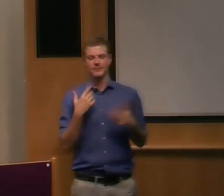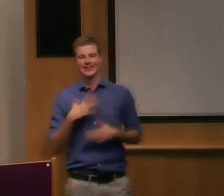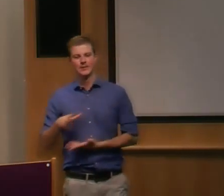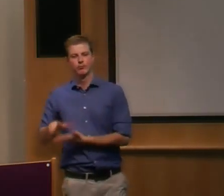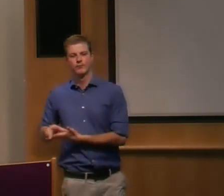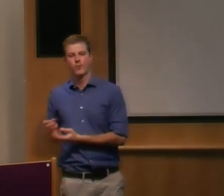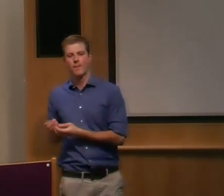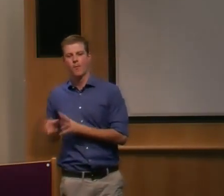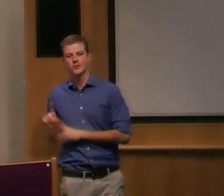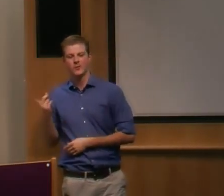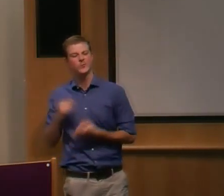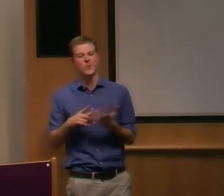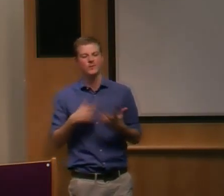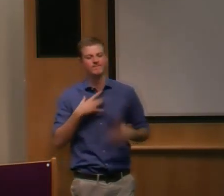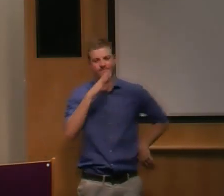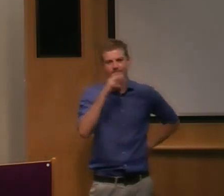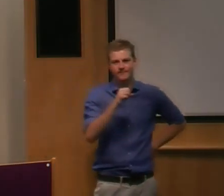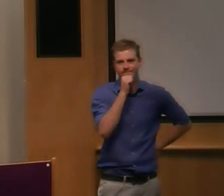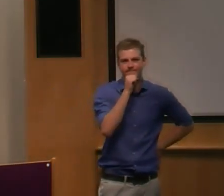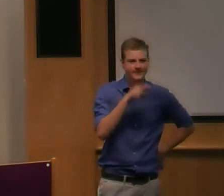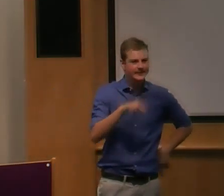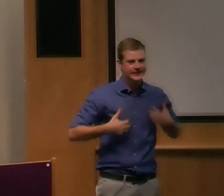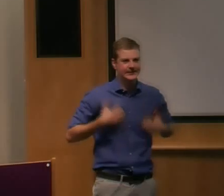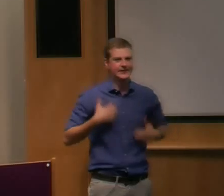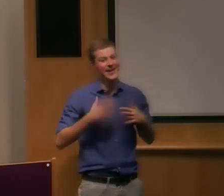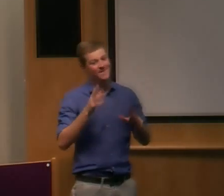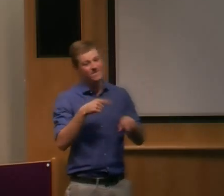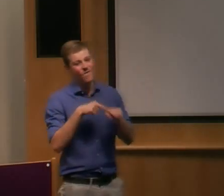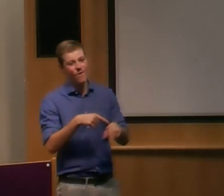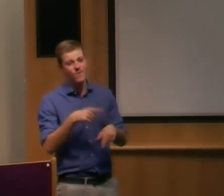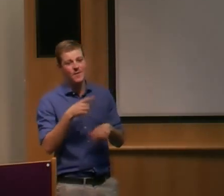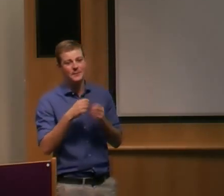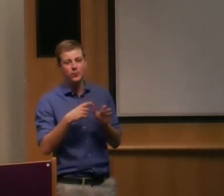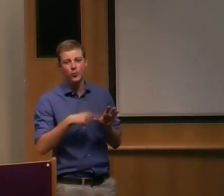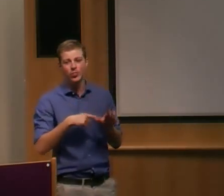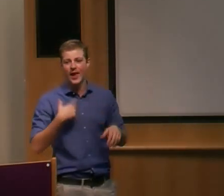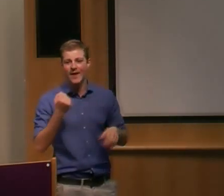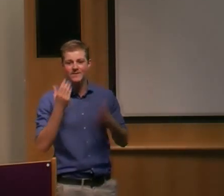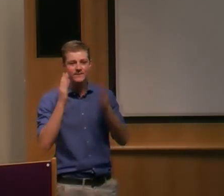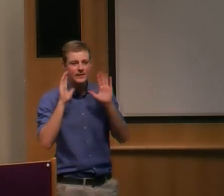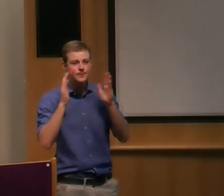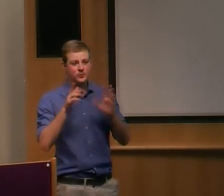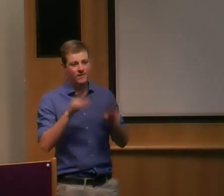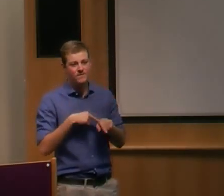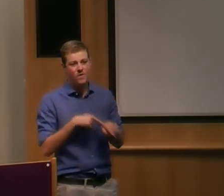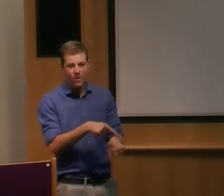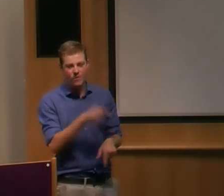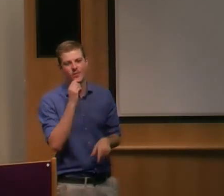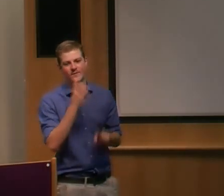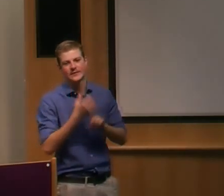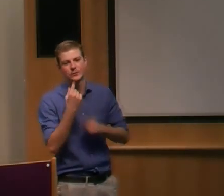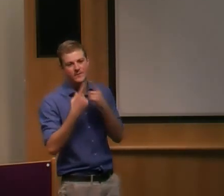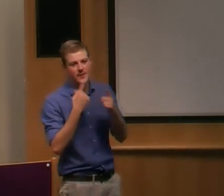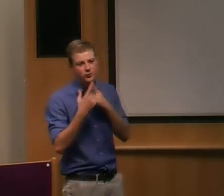I can't tell you about each of them that are going to come up in 2015 because we're all approved on the board first of all. If you